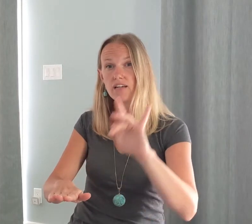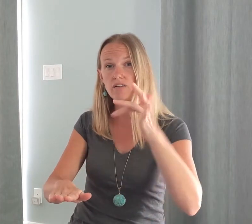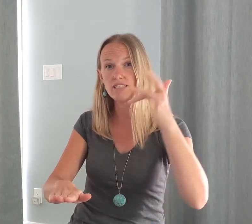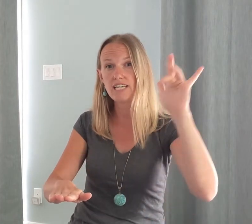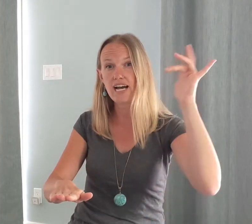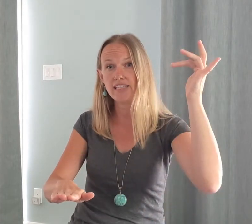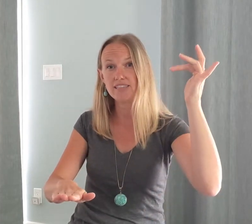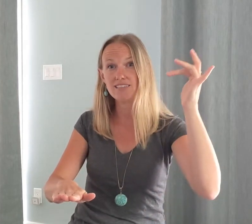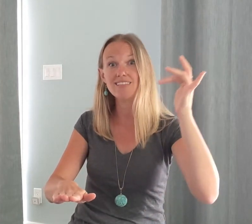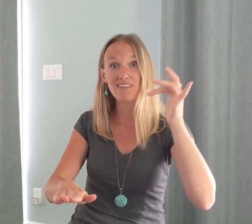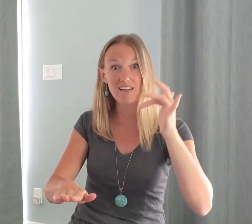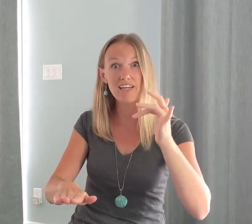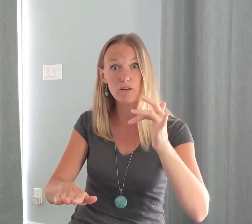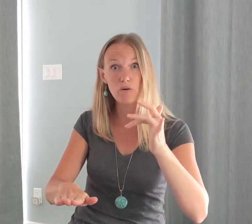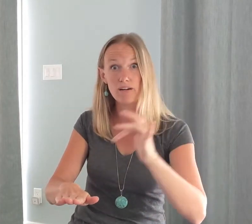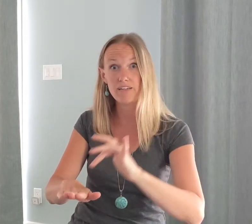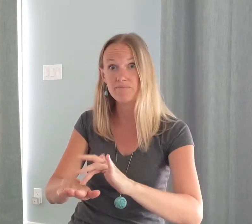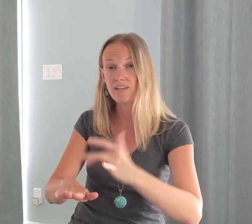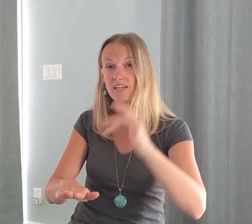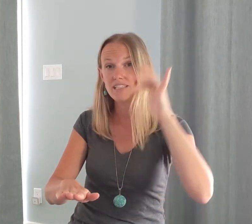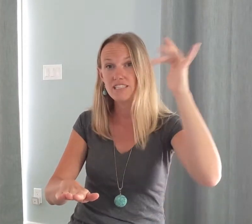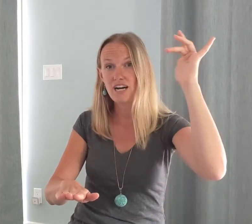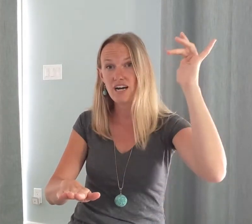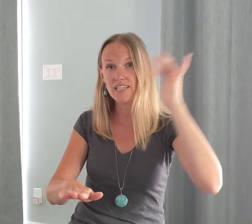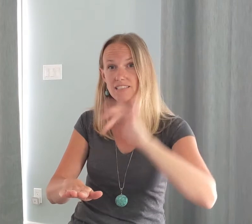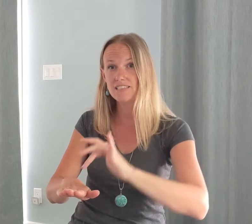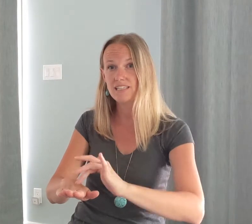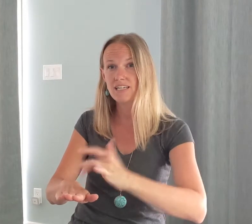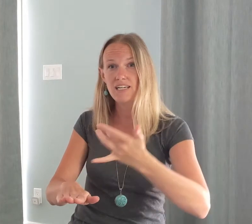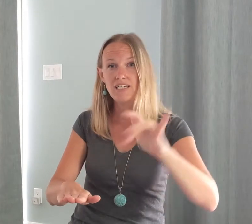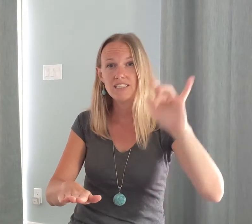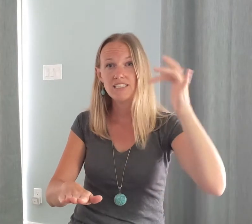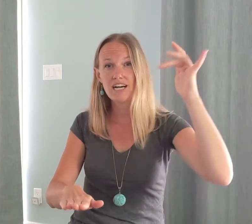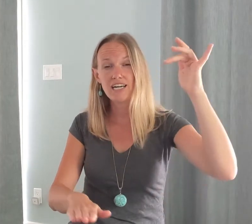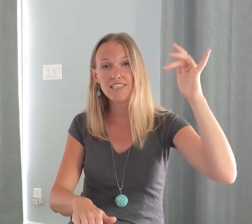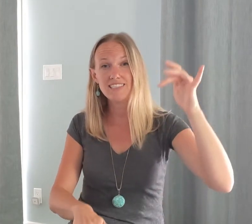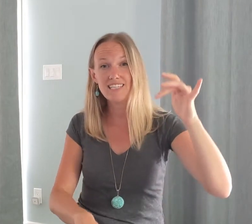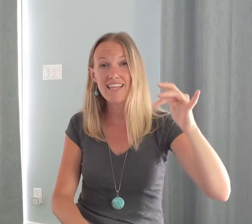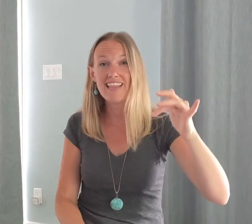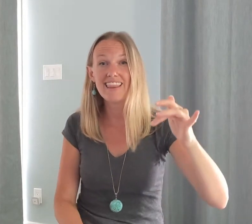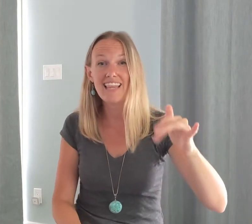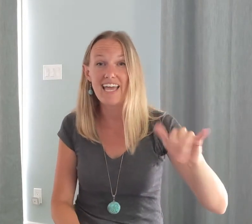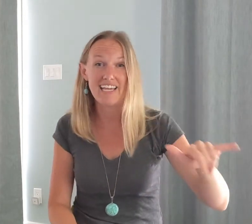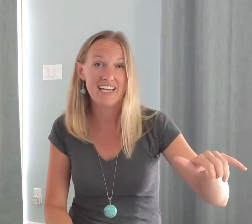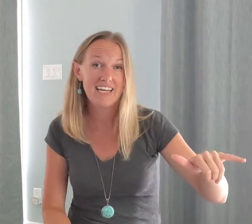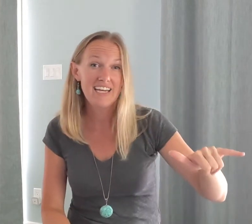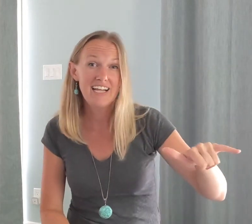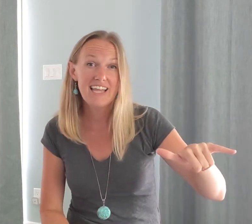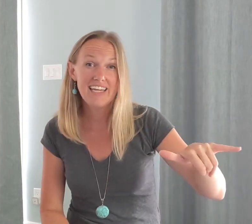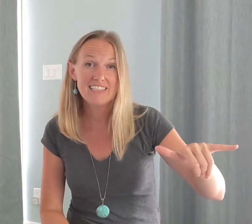go shines. It's a lot like glory. Shines, shines, and then like. Like is